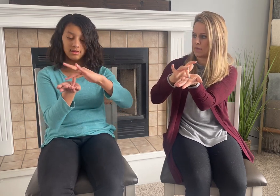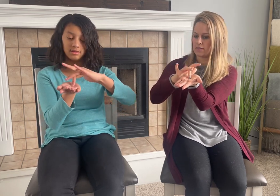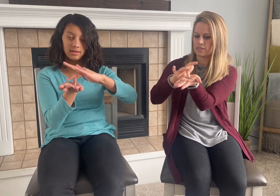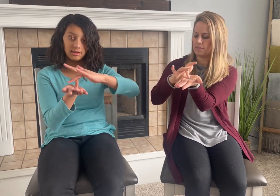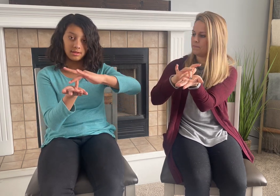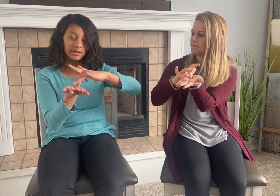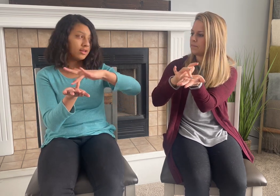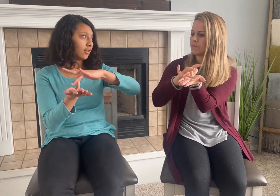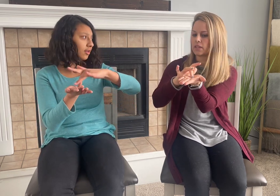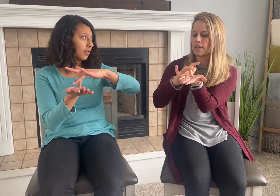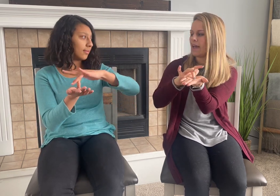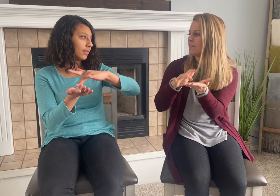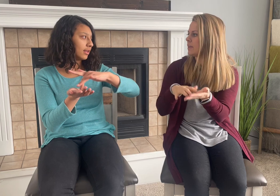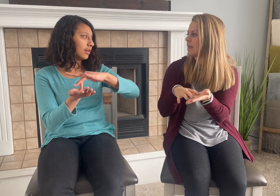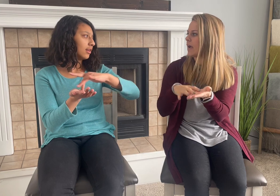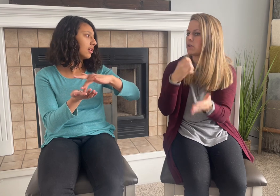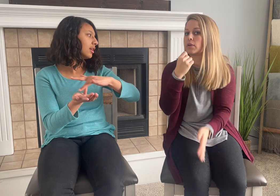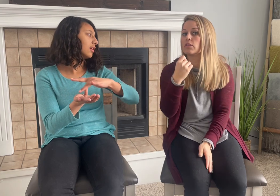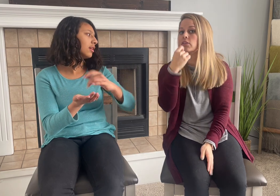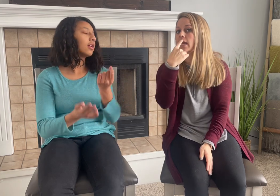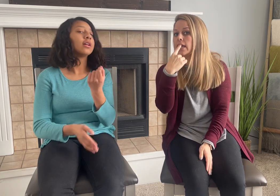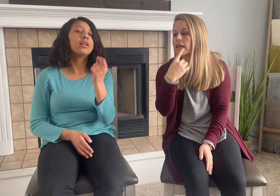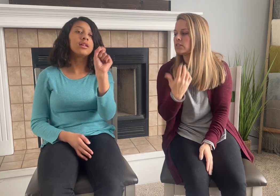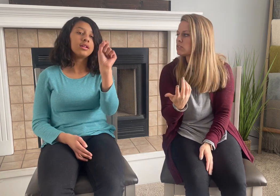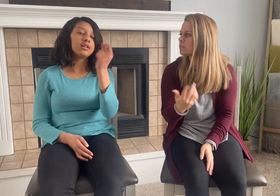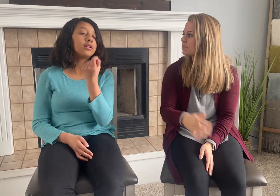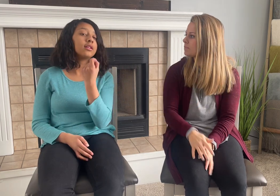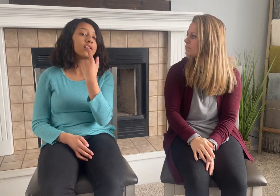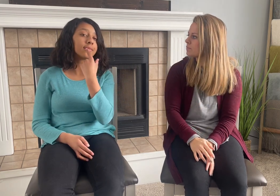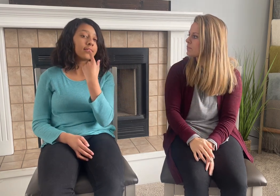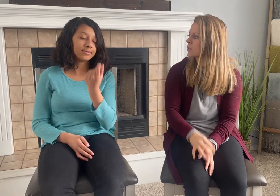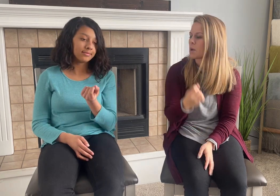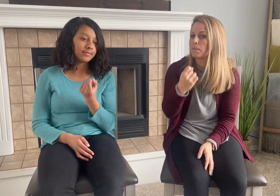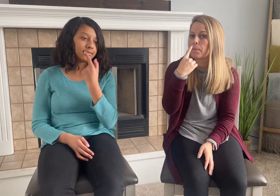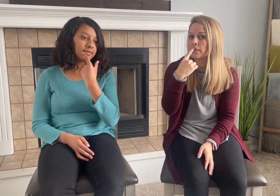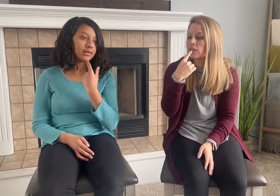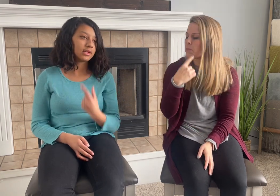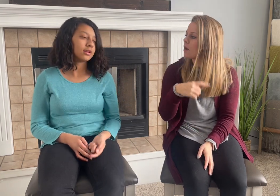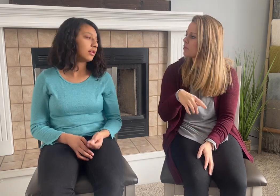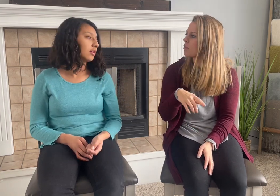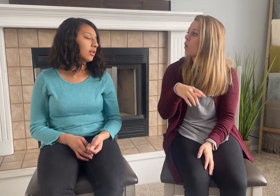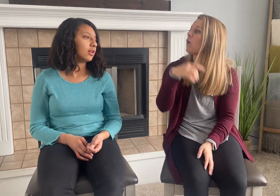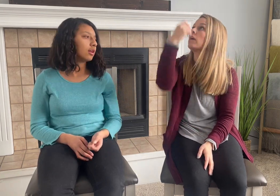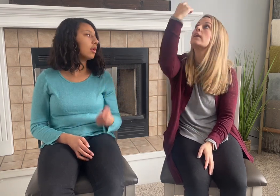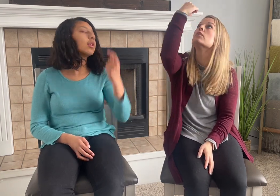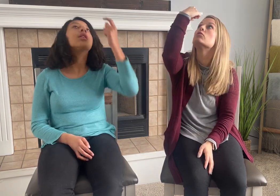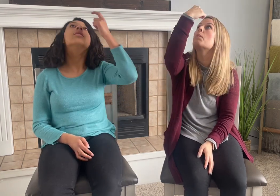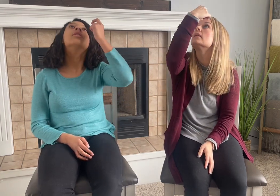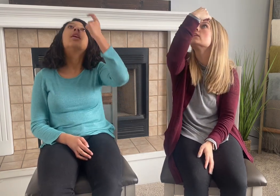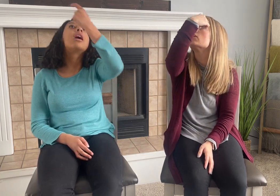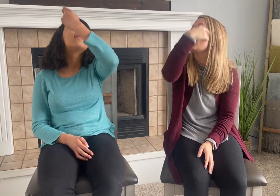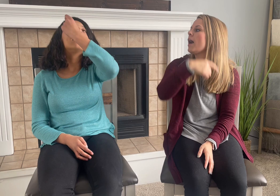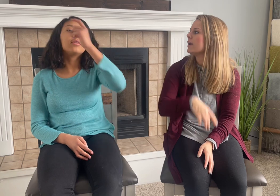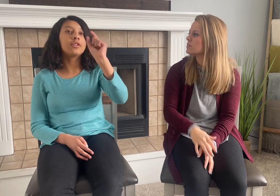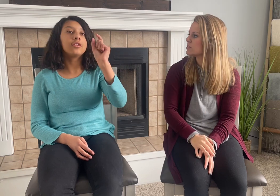Medicine. And then, yeah, it would either take it, you're gonna pop it in your mouth, or you're gonna drop it in your eyes.